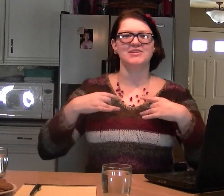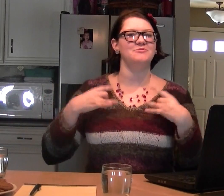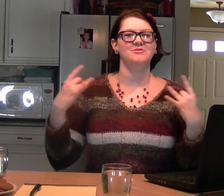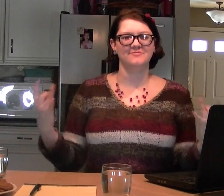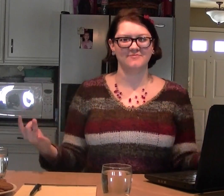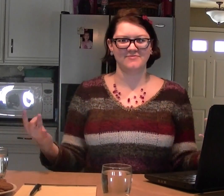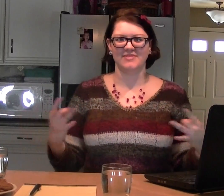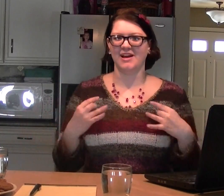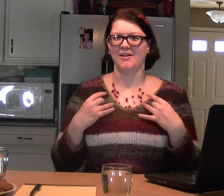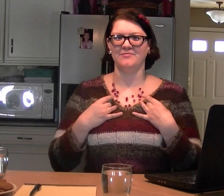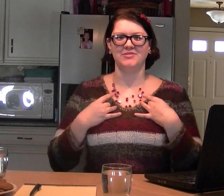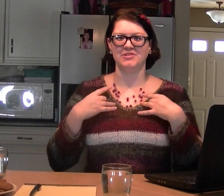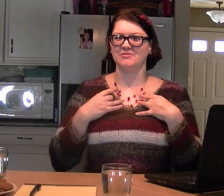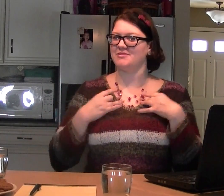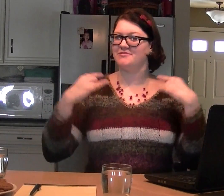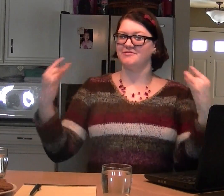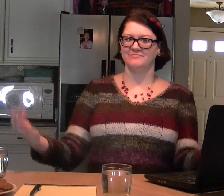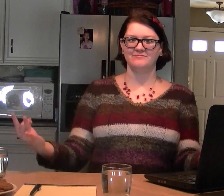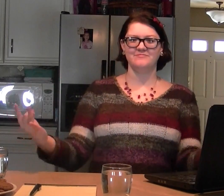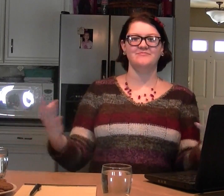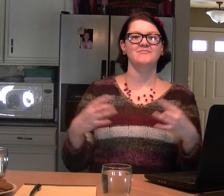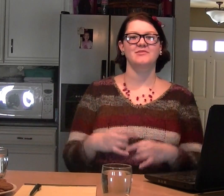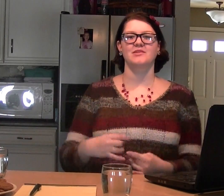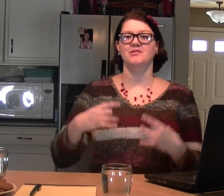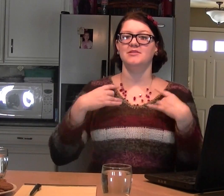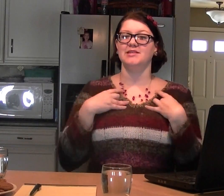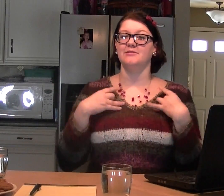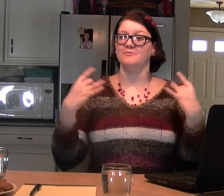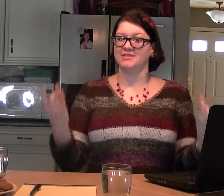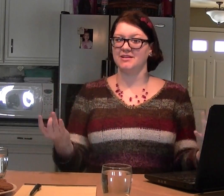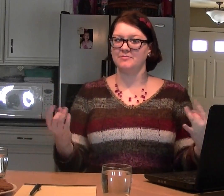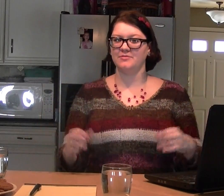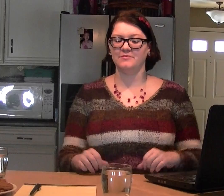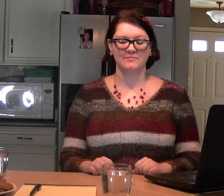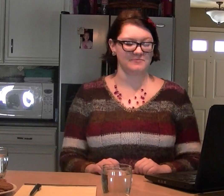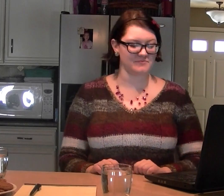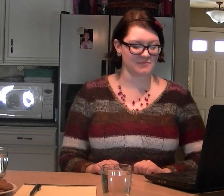casual. You just sort of say, what's up?